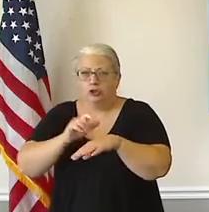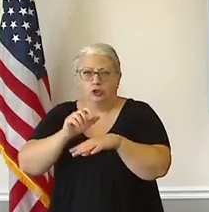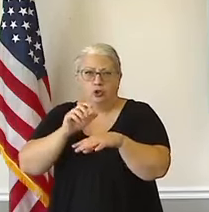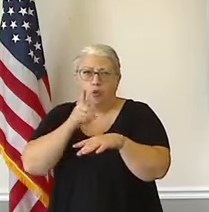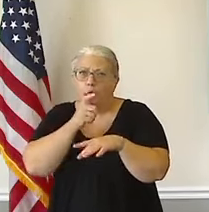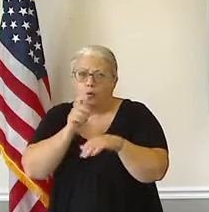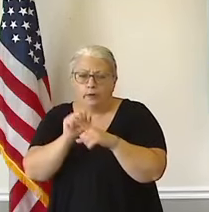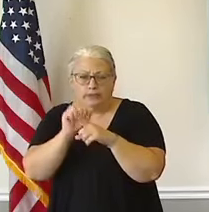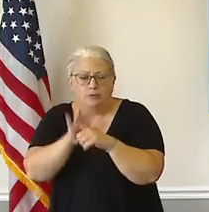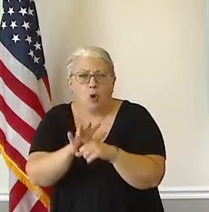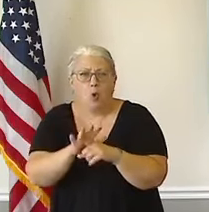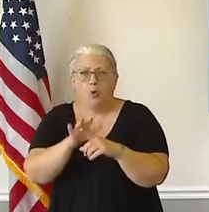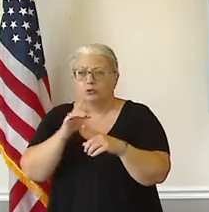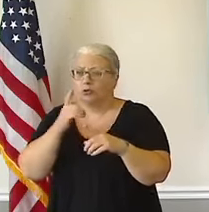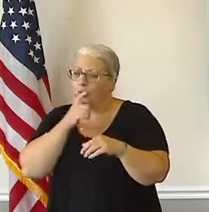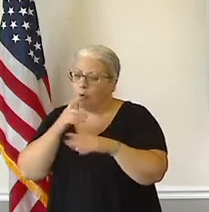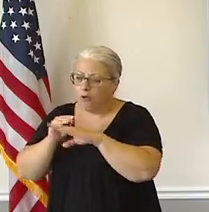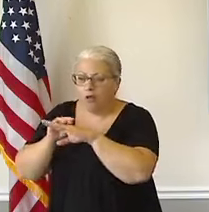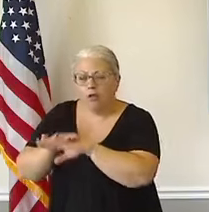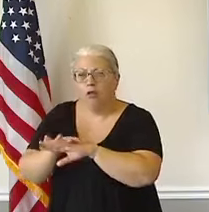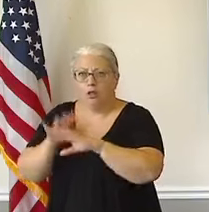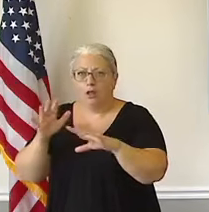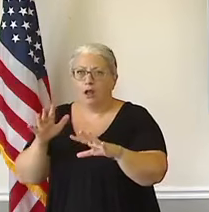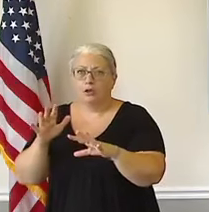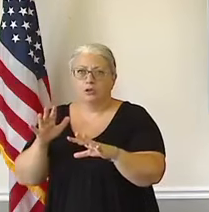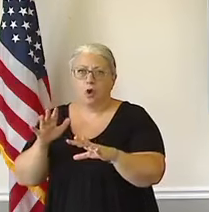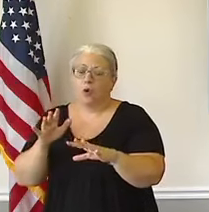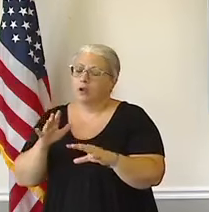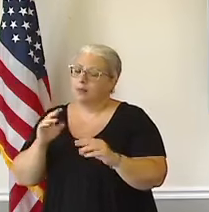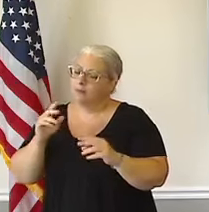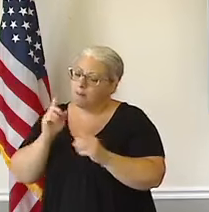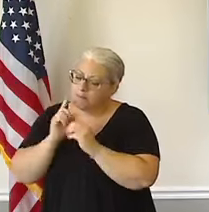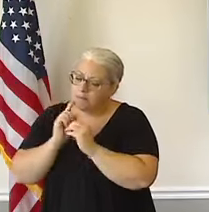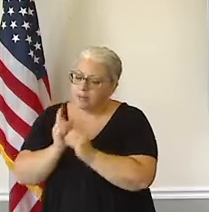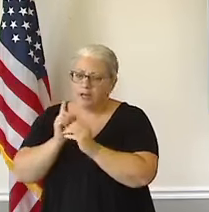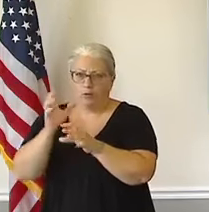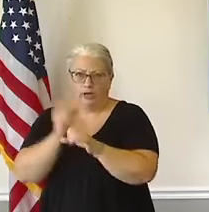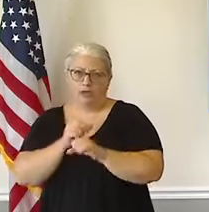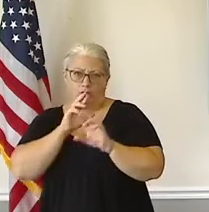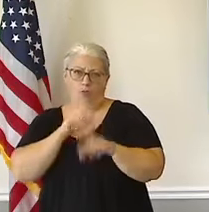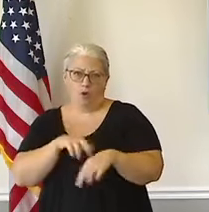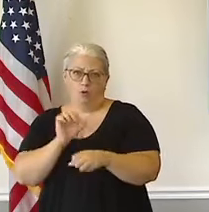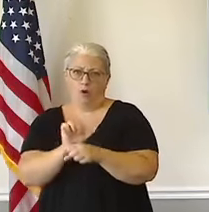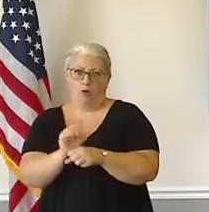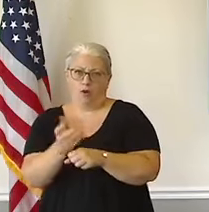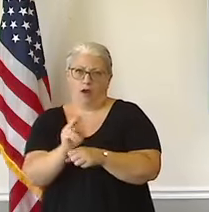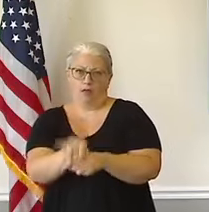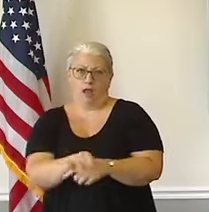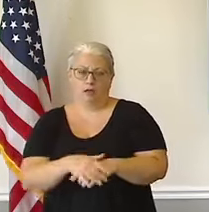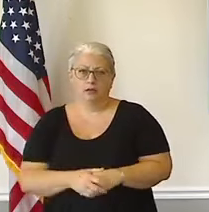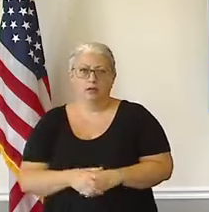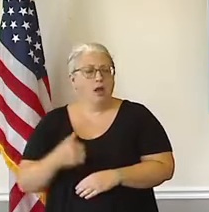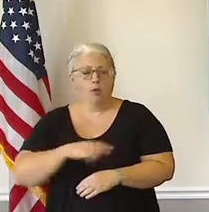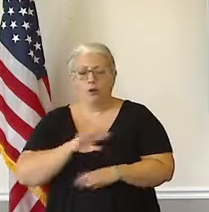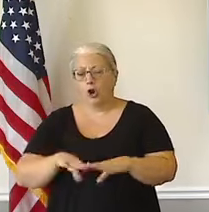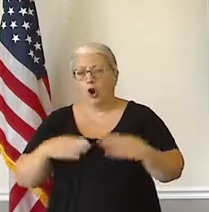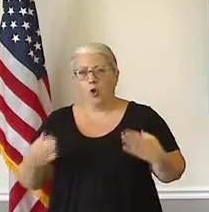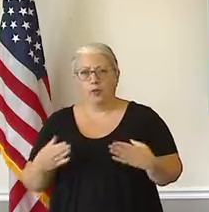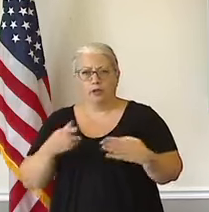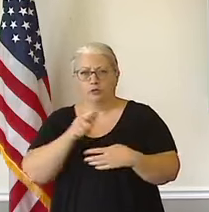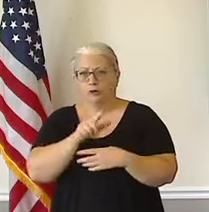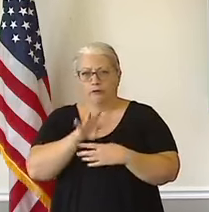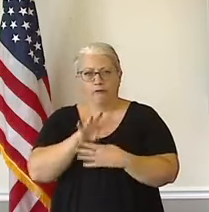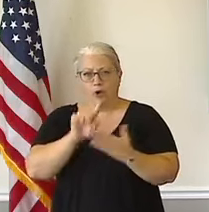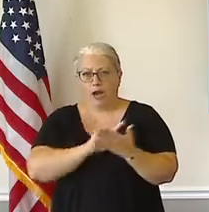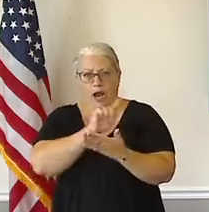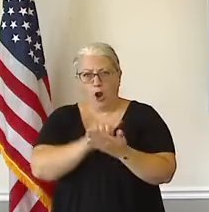and it would be done as soon as we get the report. We would start working on it, and we are we're open 24/7. So we get that